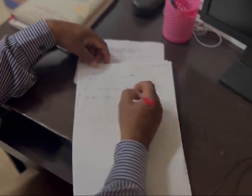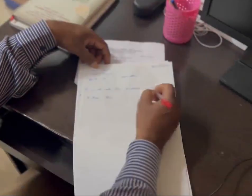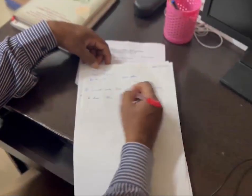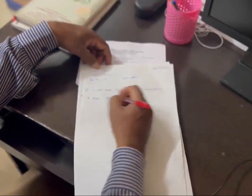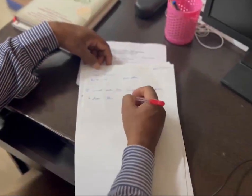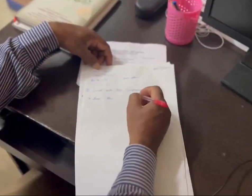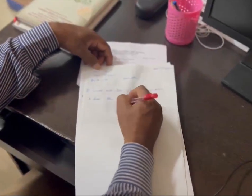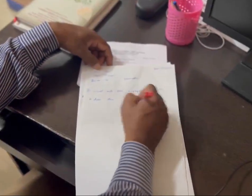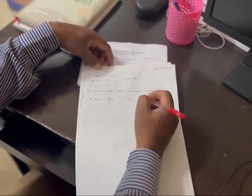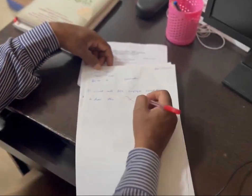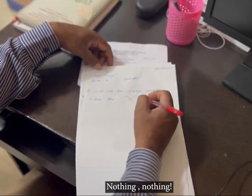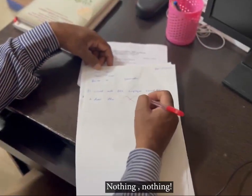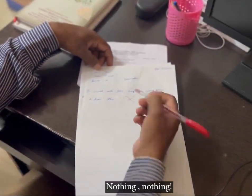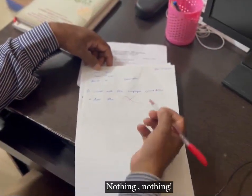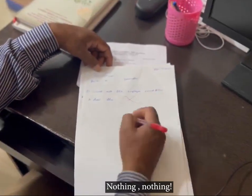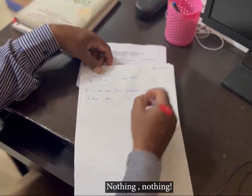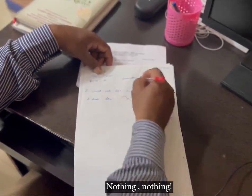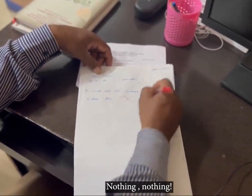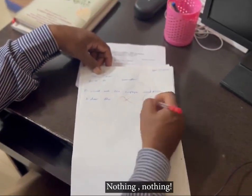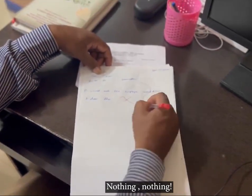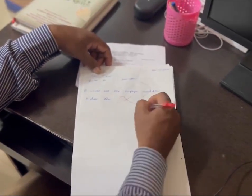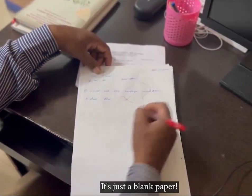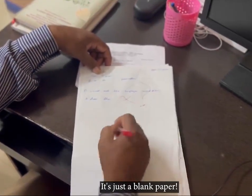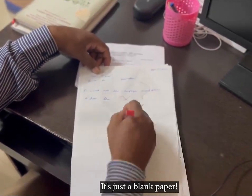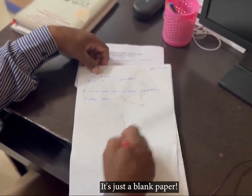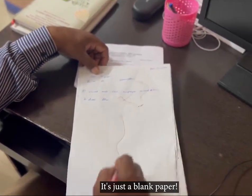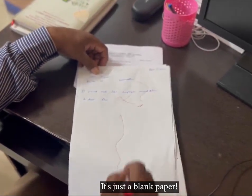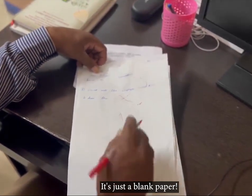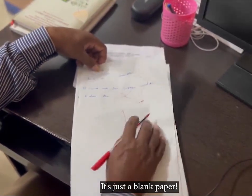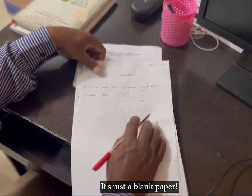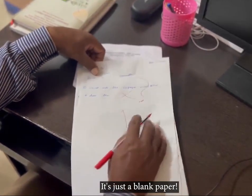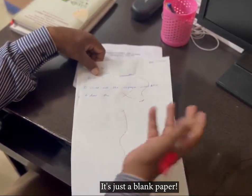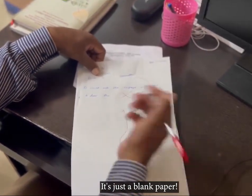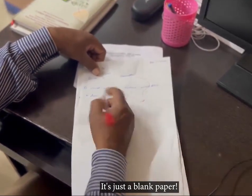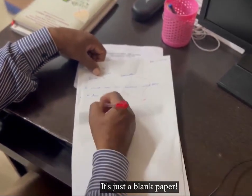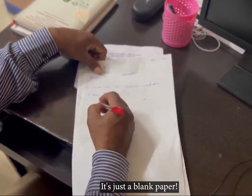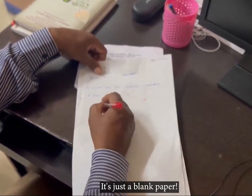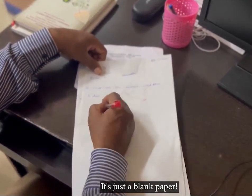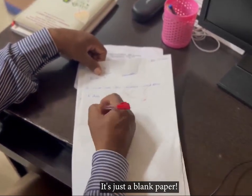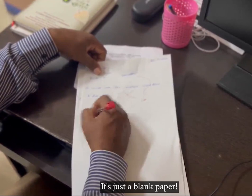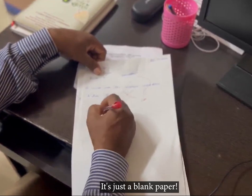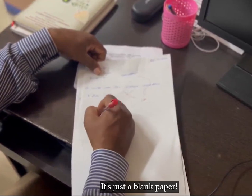Nothing. Nothing. Just blank paper. Oh my god. 9 out of 50.